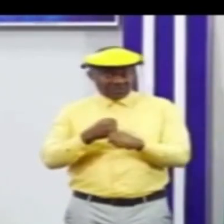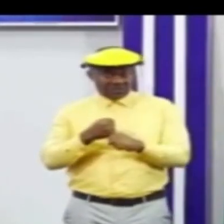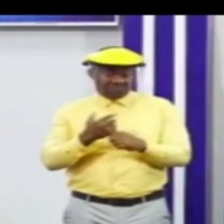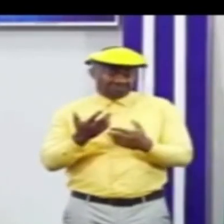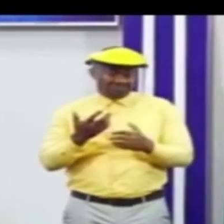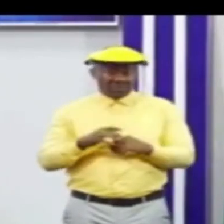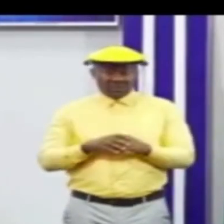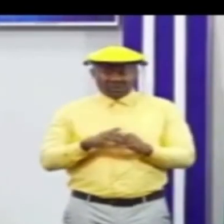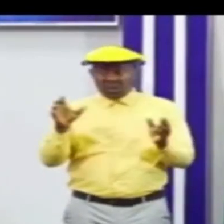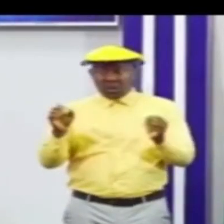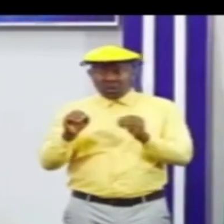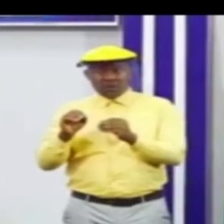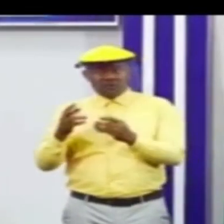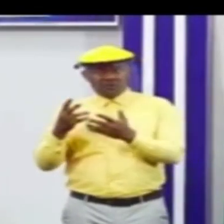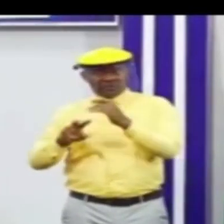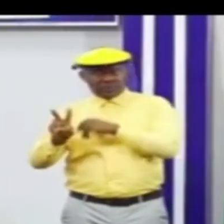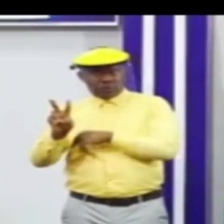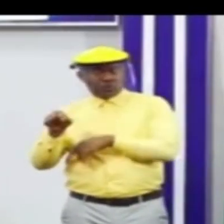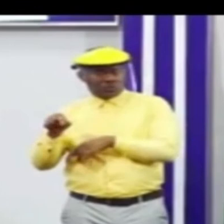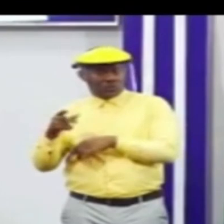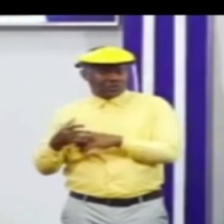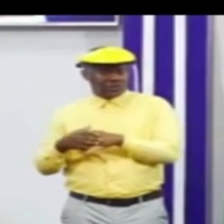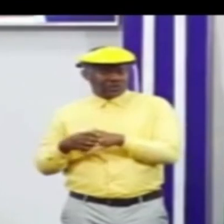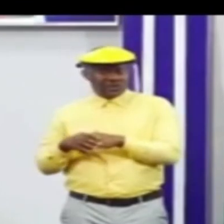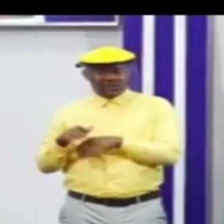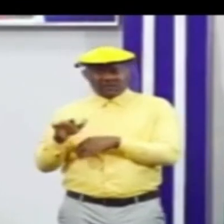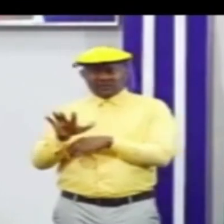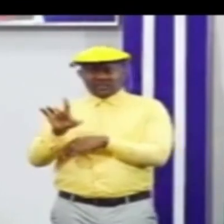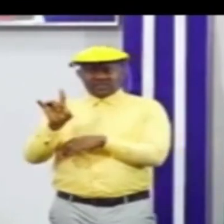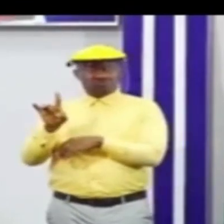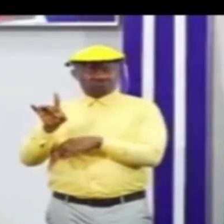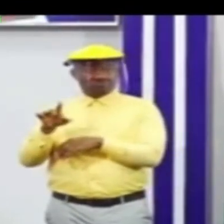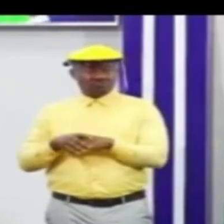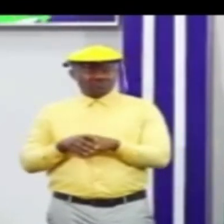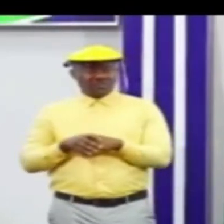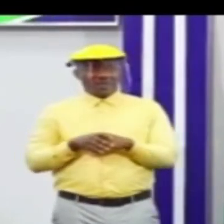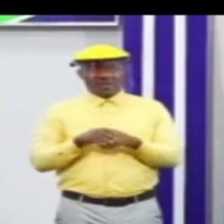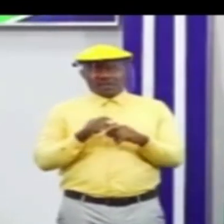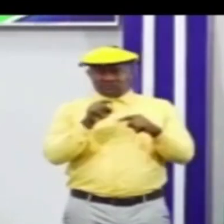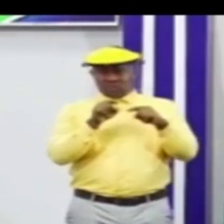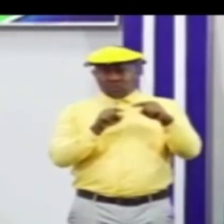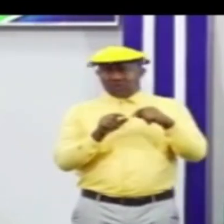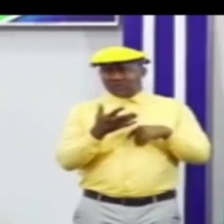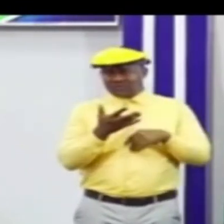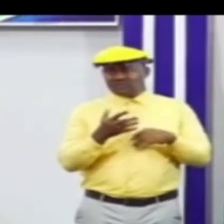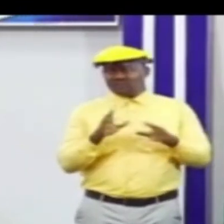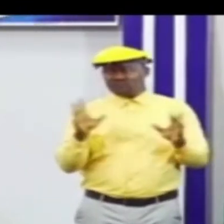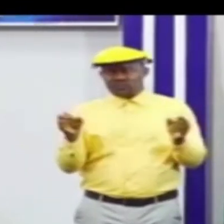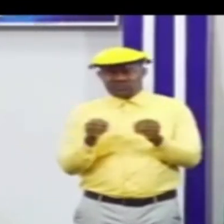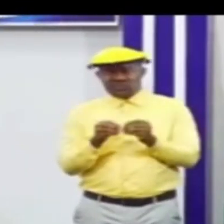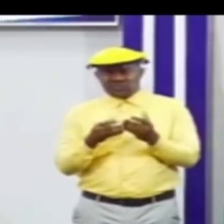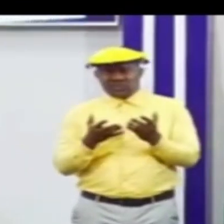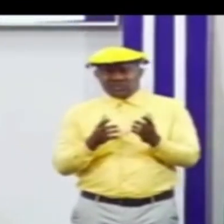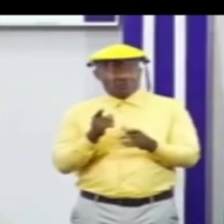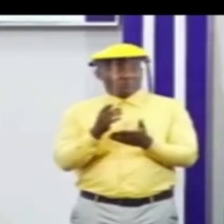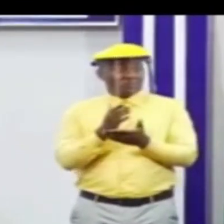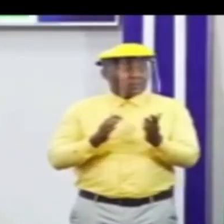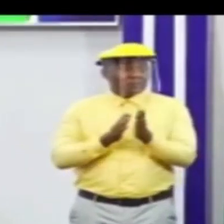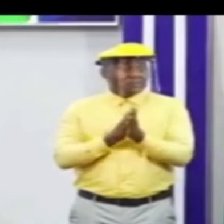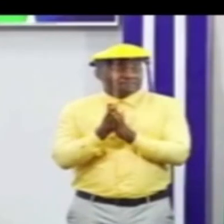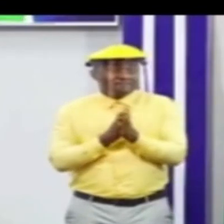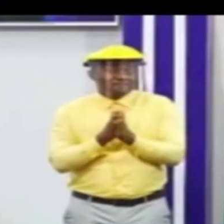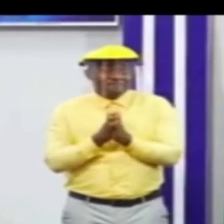age 58 years. I've mentioned the mean and median, those are interested very much